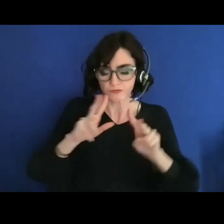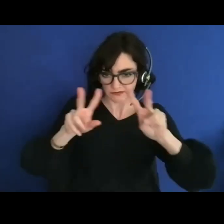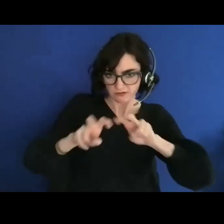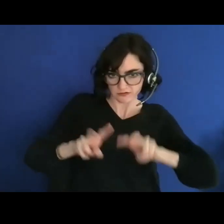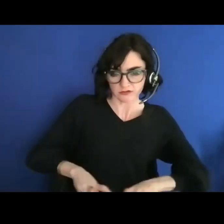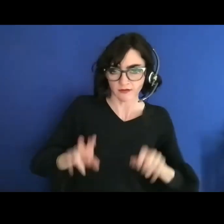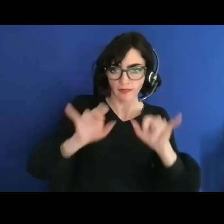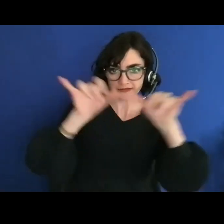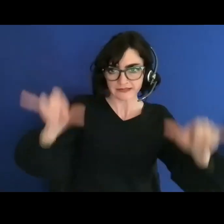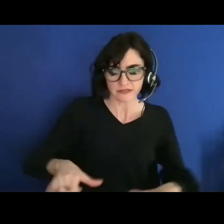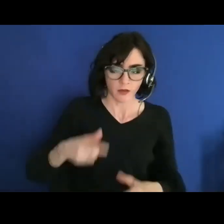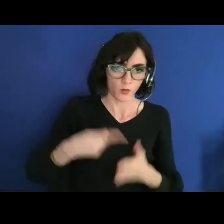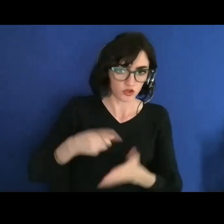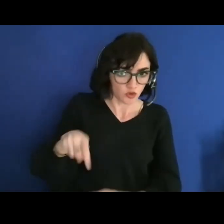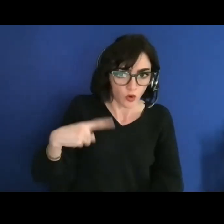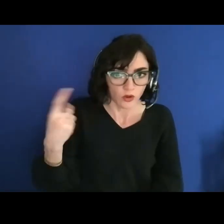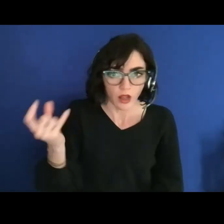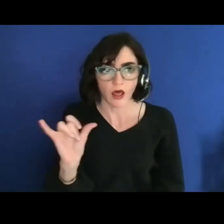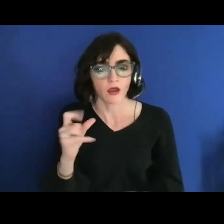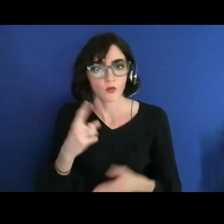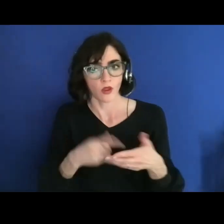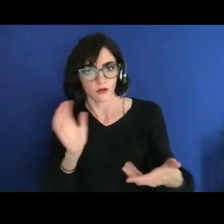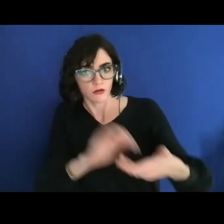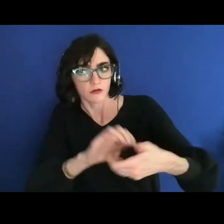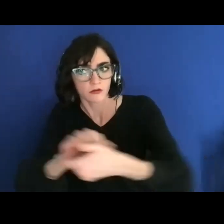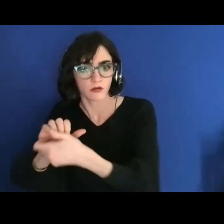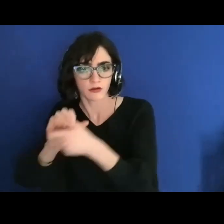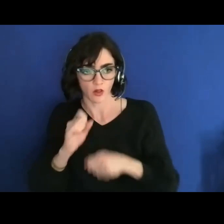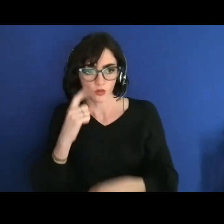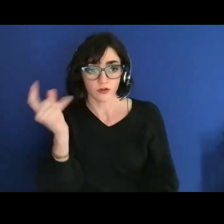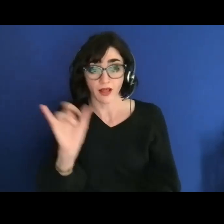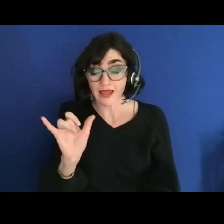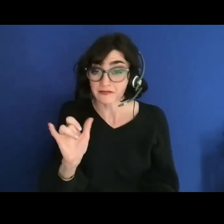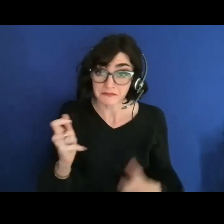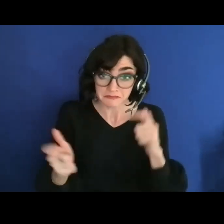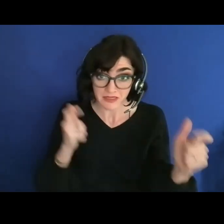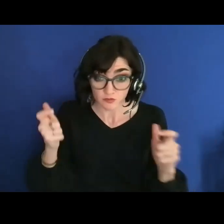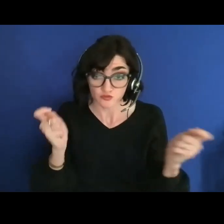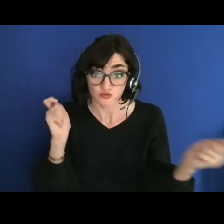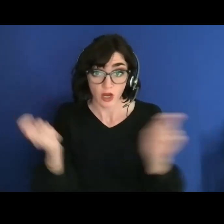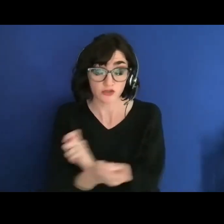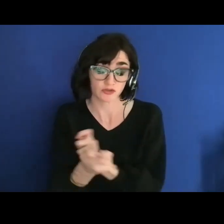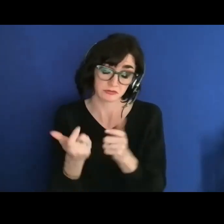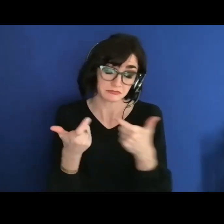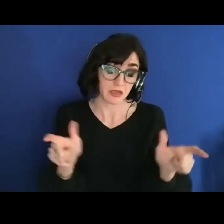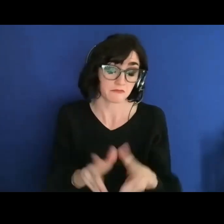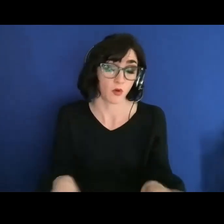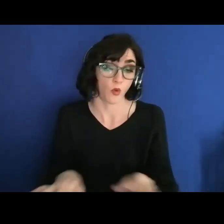it should look like and what partnerships can look like. And, you know, these are big lifts and these are important conversations. And